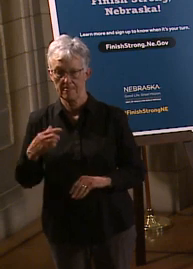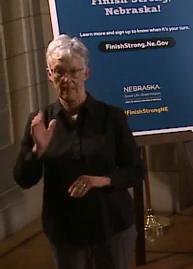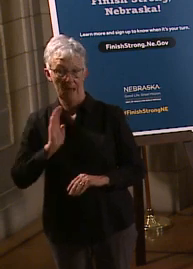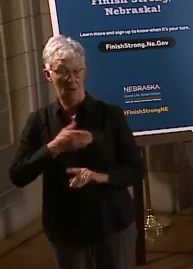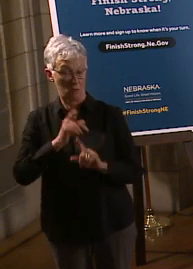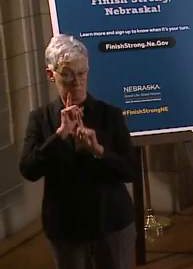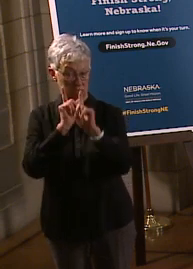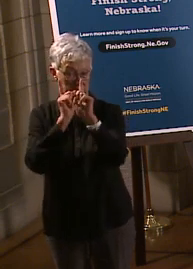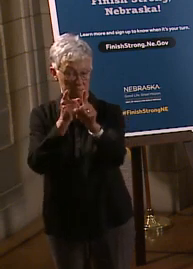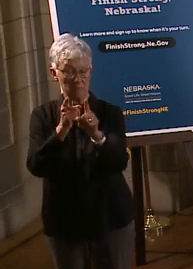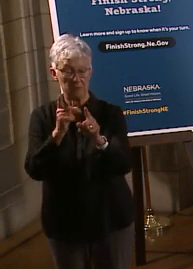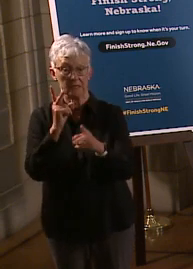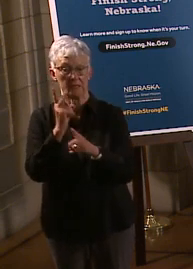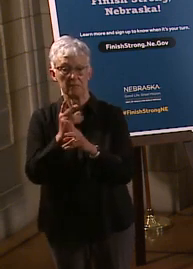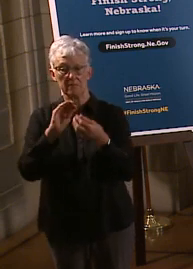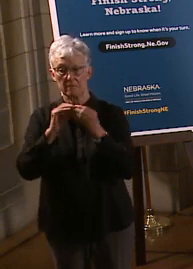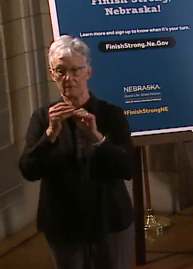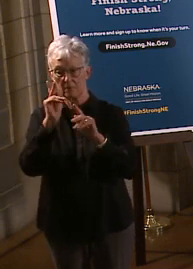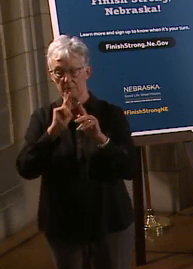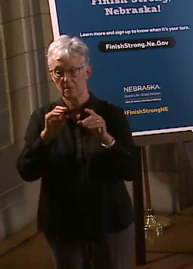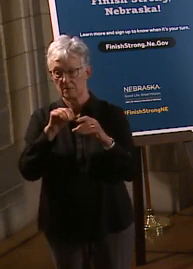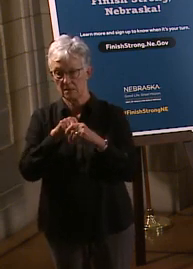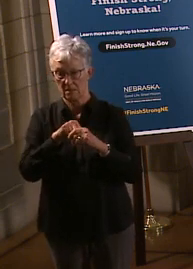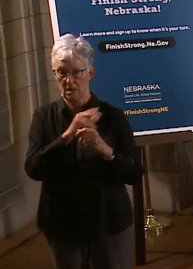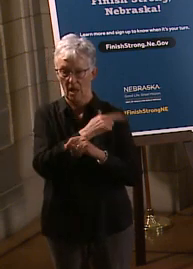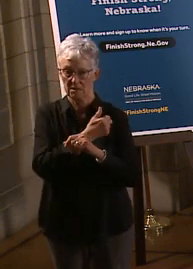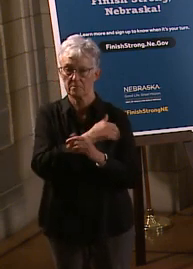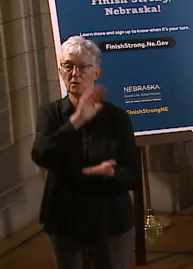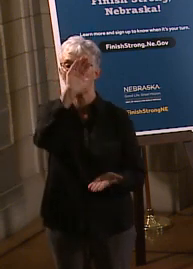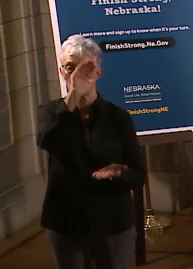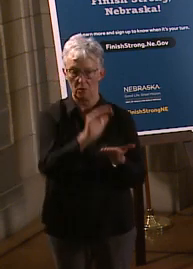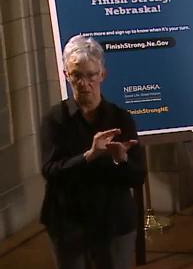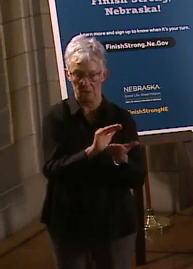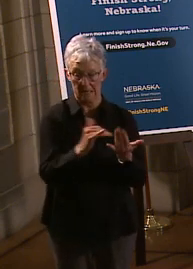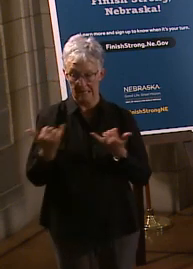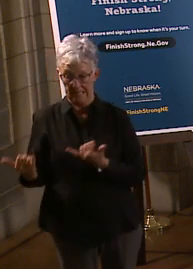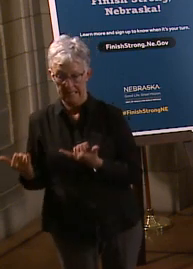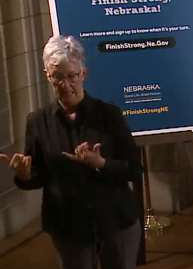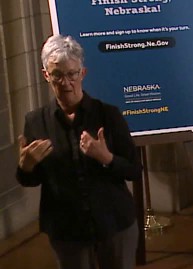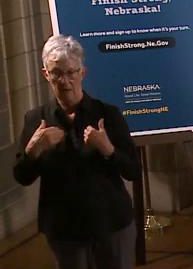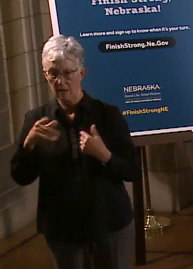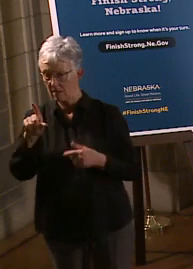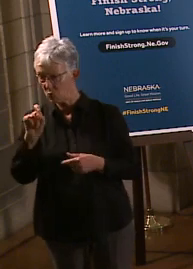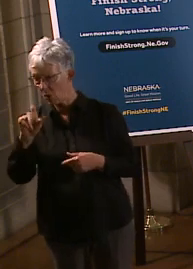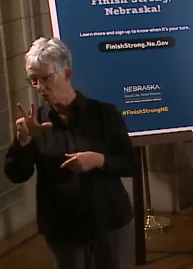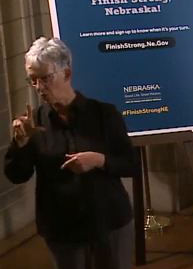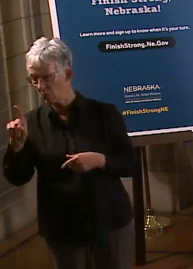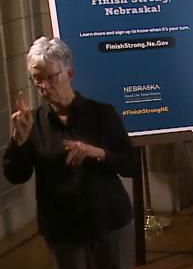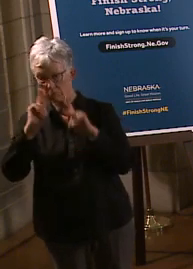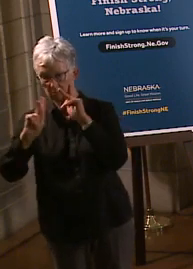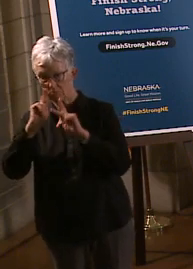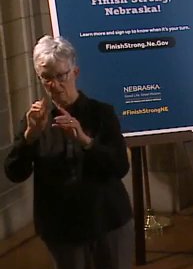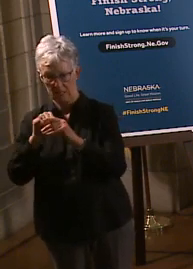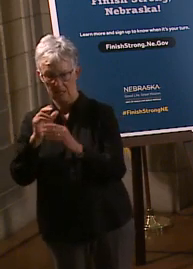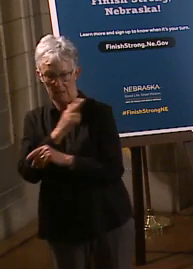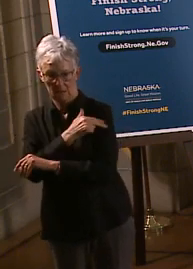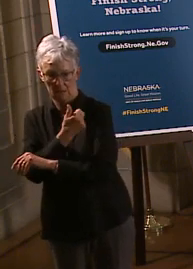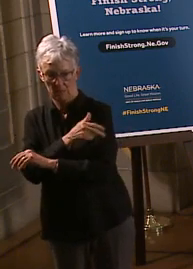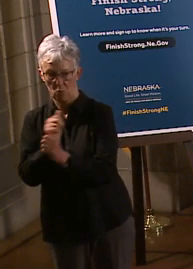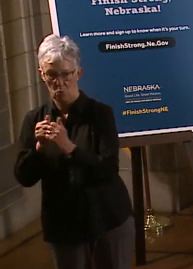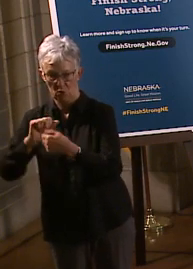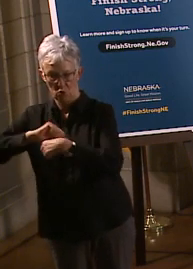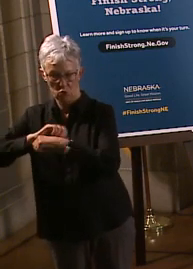hospital capacity. We're down to 131 hospitalizations, which is really the point where we were at the end of July, beginning of August time